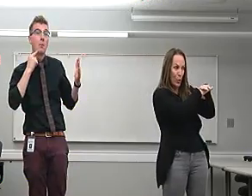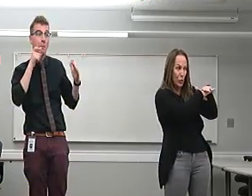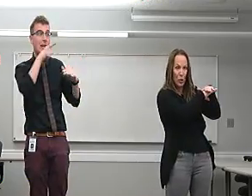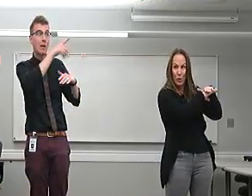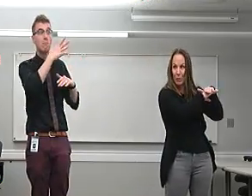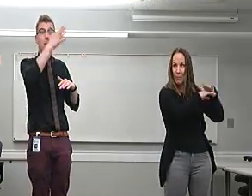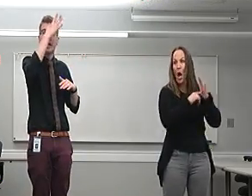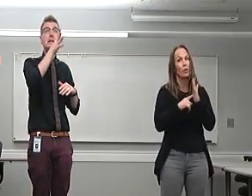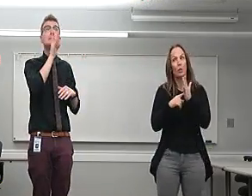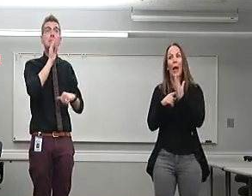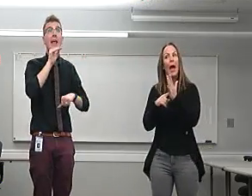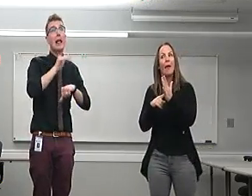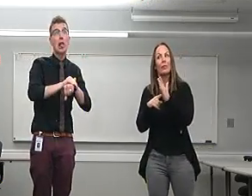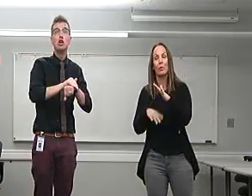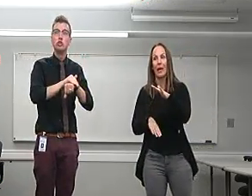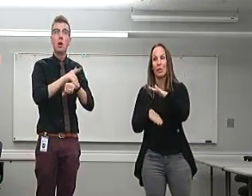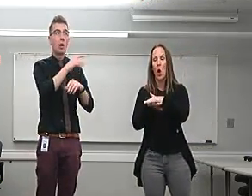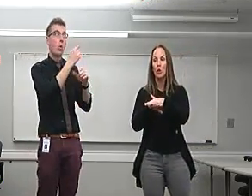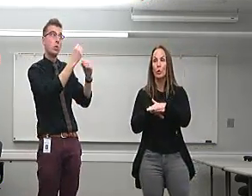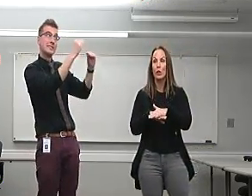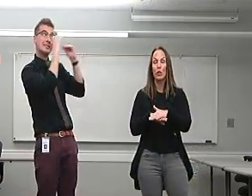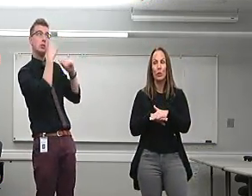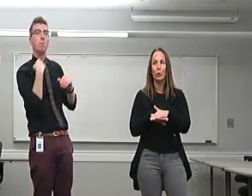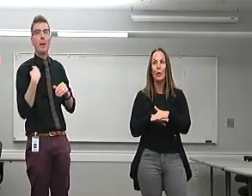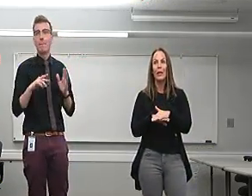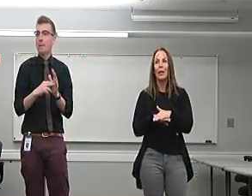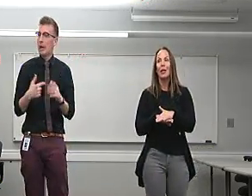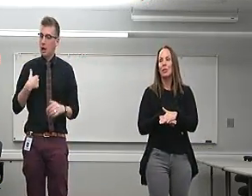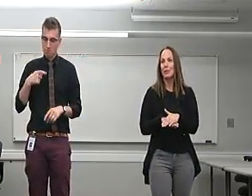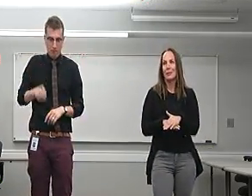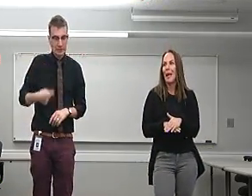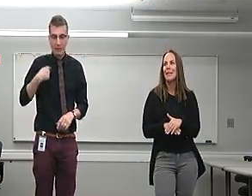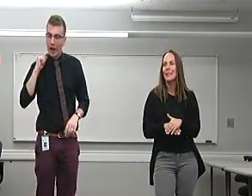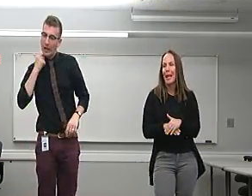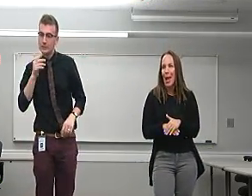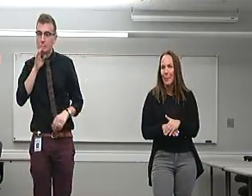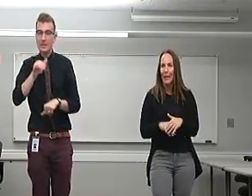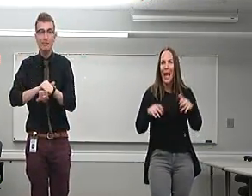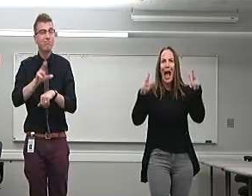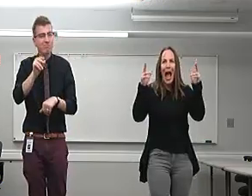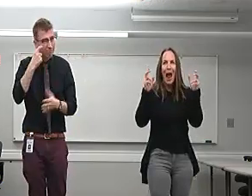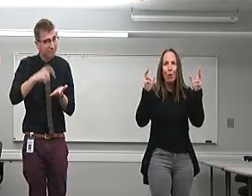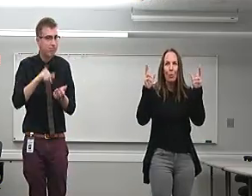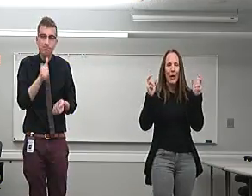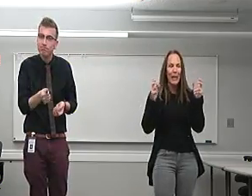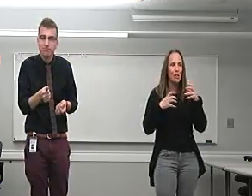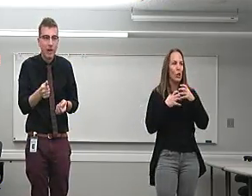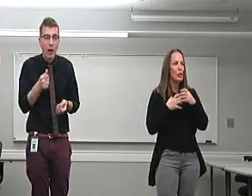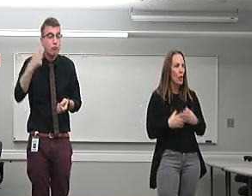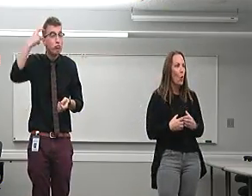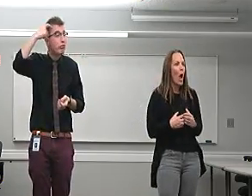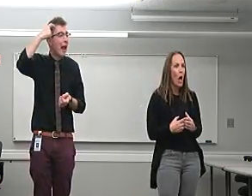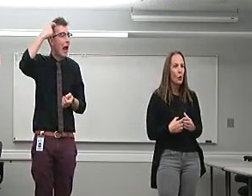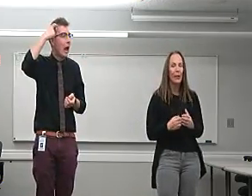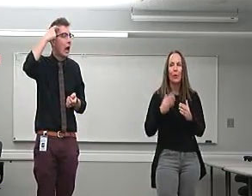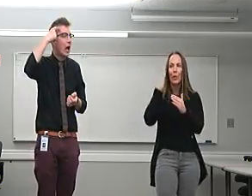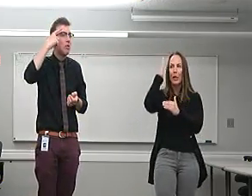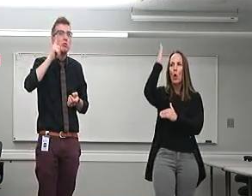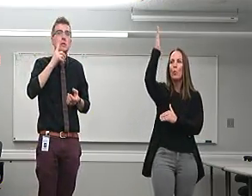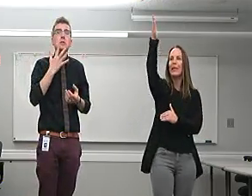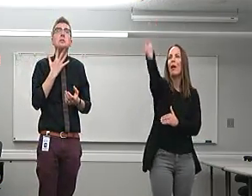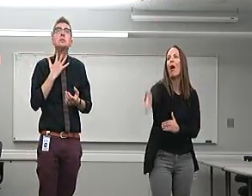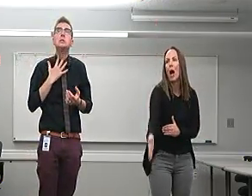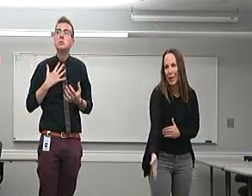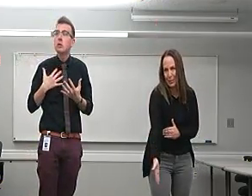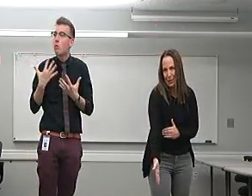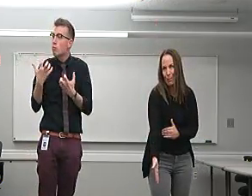you have, so that's all you can do. She says that doesn't happen. Our brains are so hungry, we go beyond the